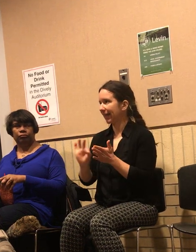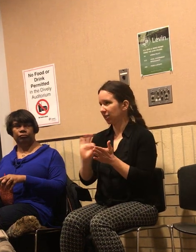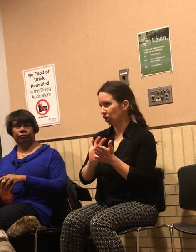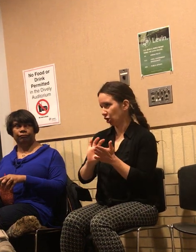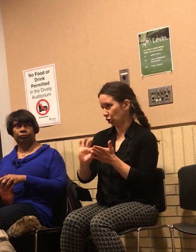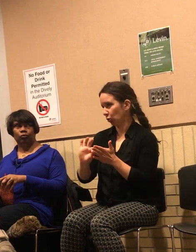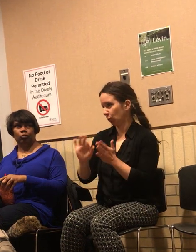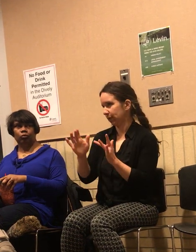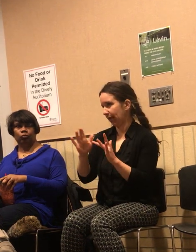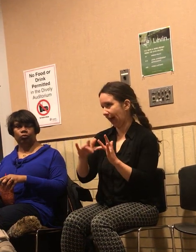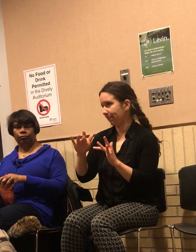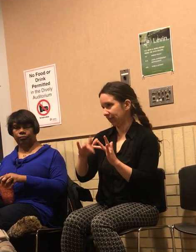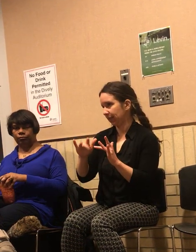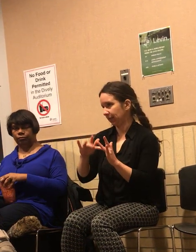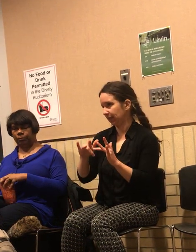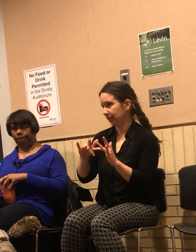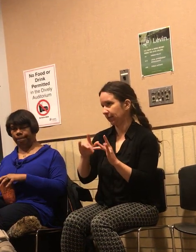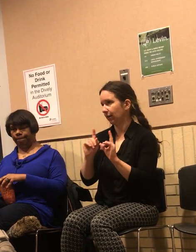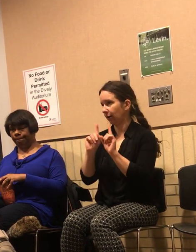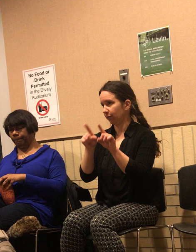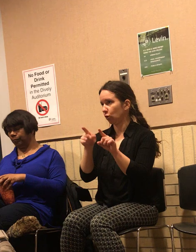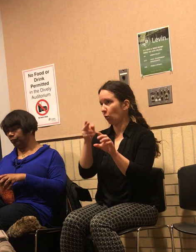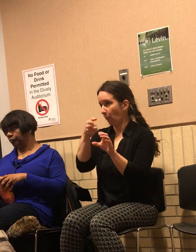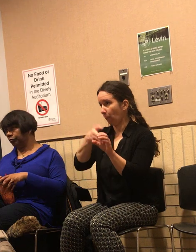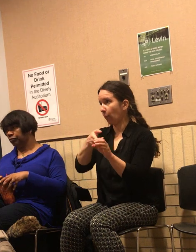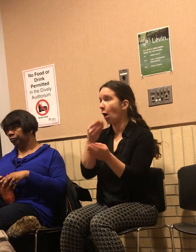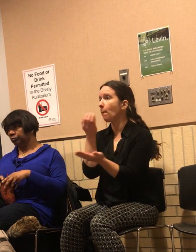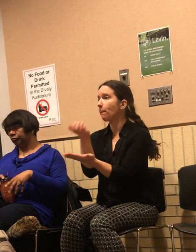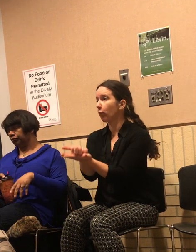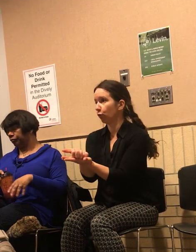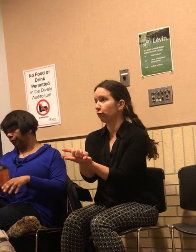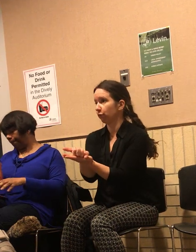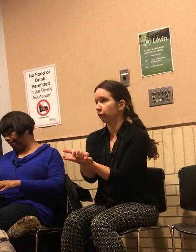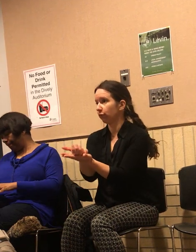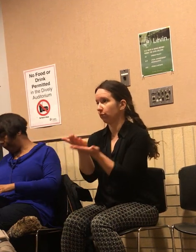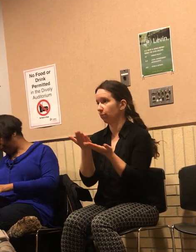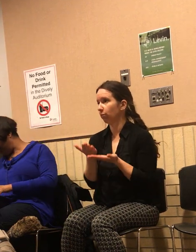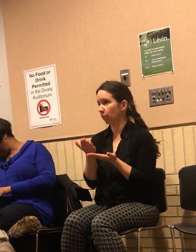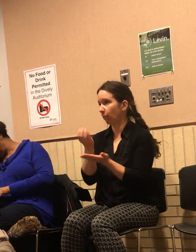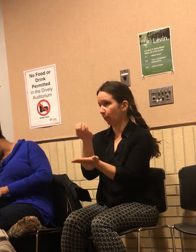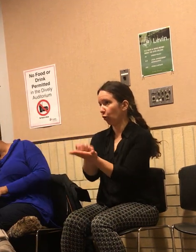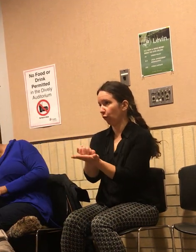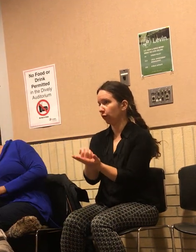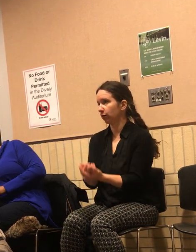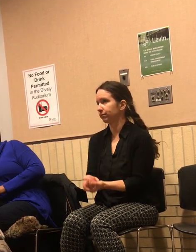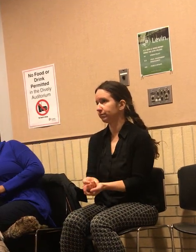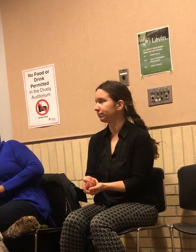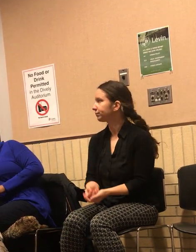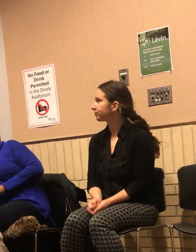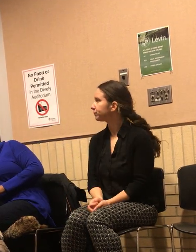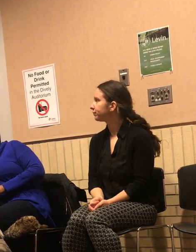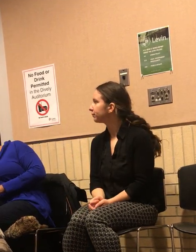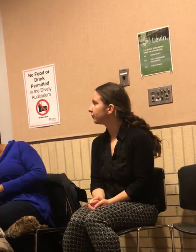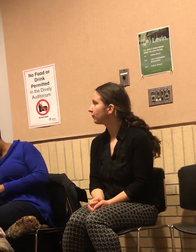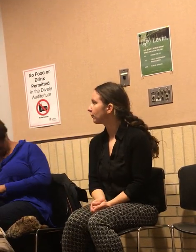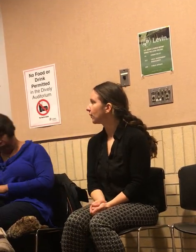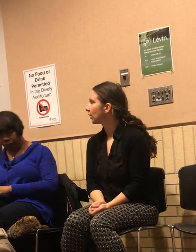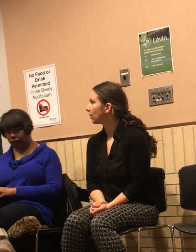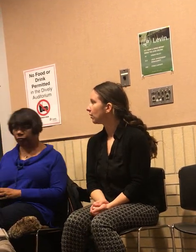me with proof that you attended. So I can't help you with the other classes, what you had after this class, but at least I can help you with